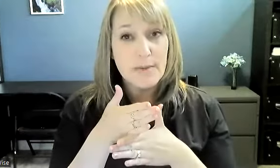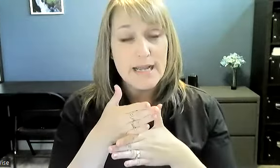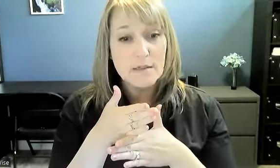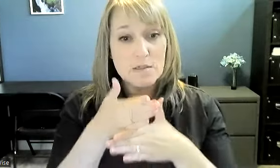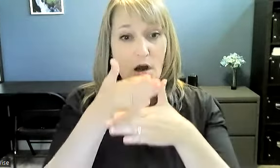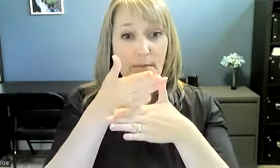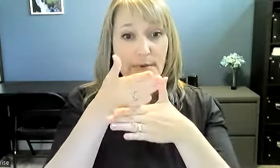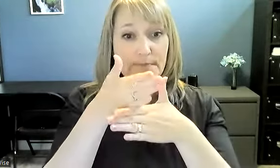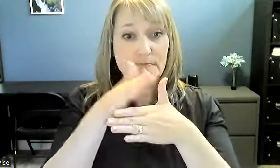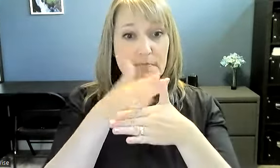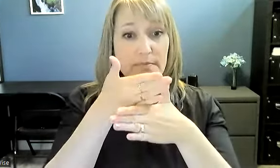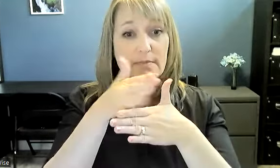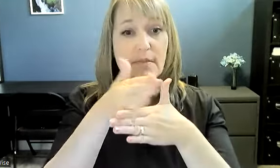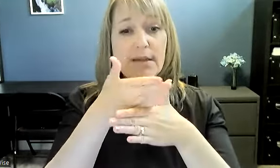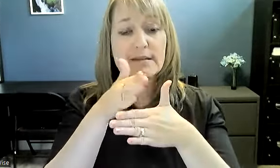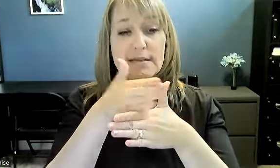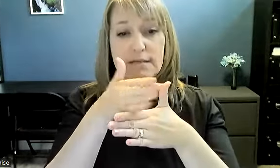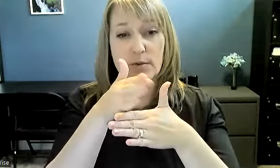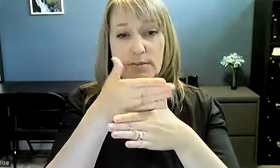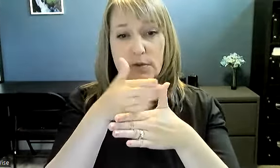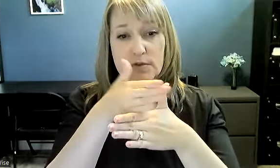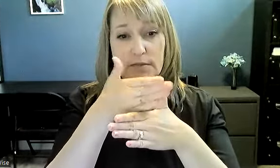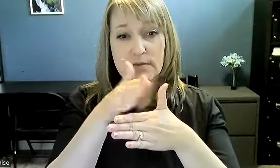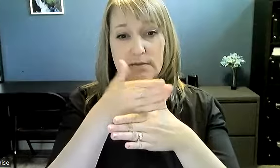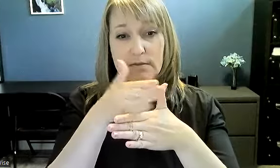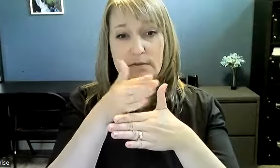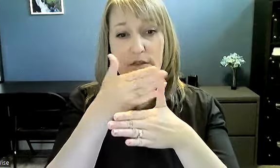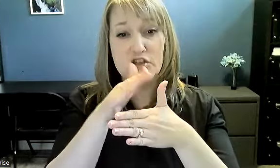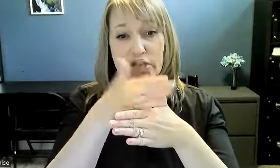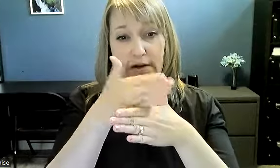hand on top because that's the one that moves. Share.